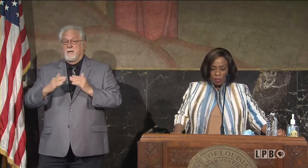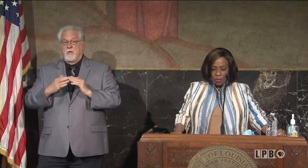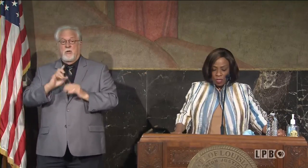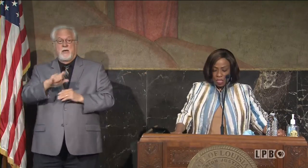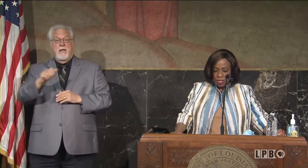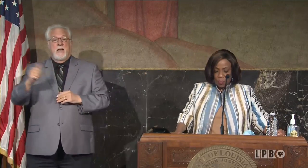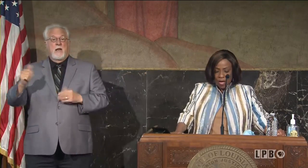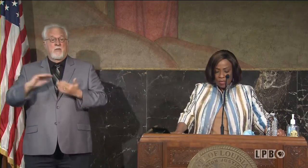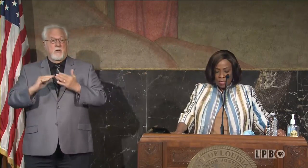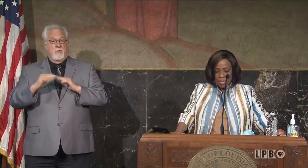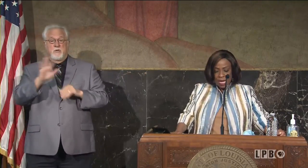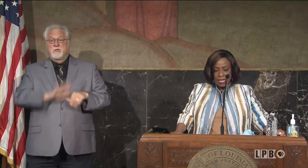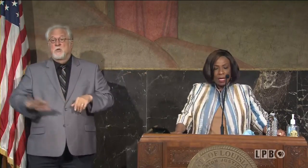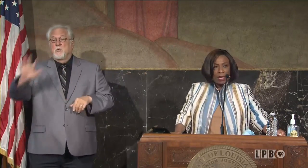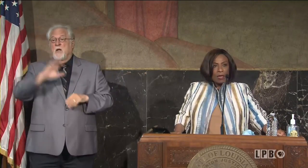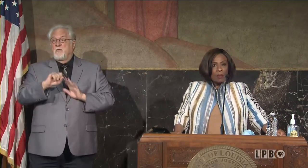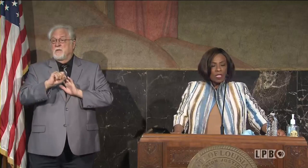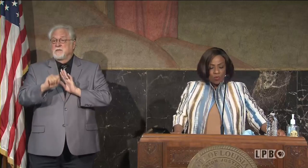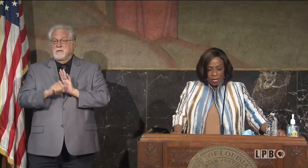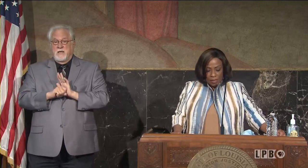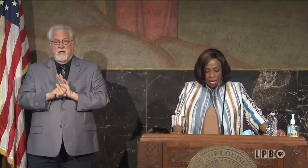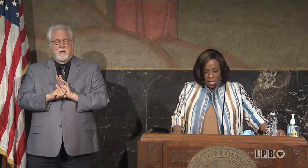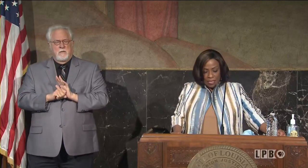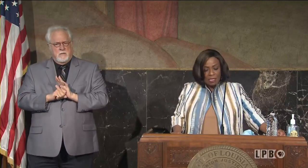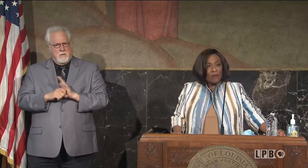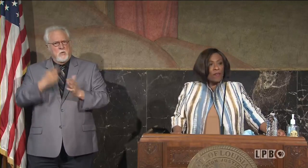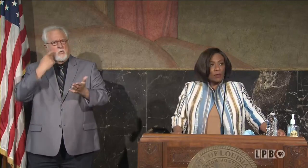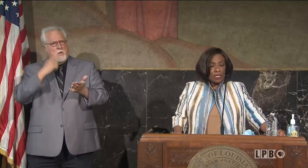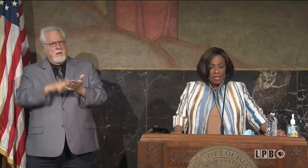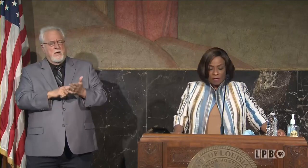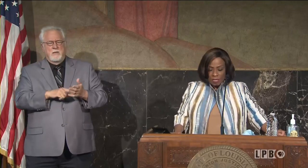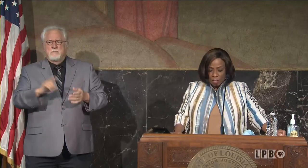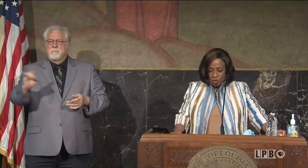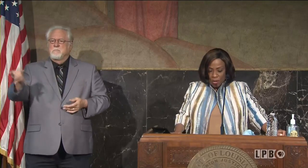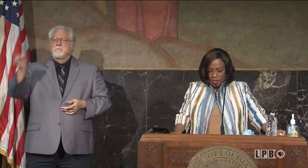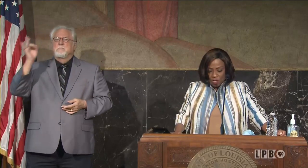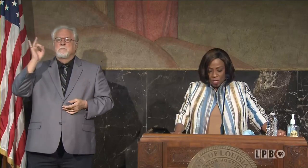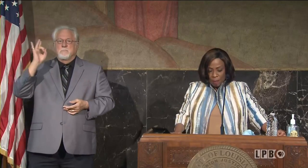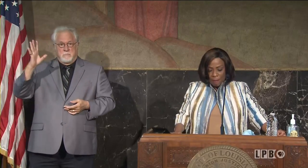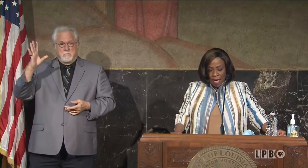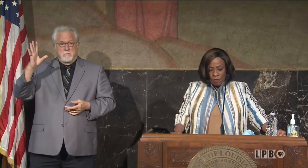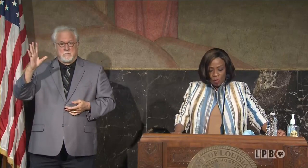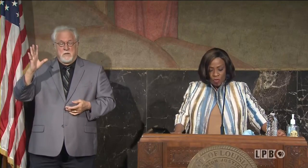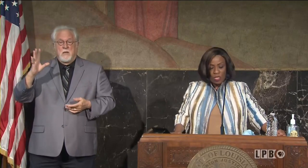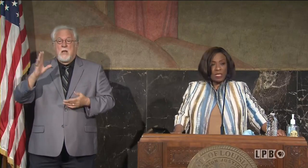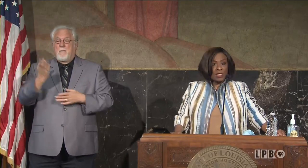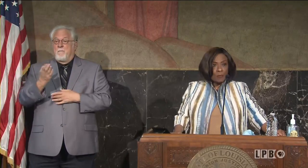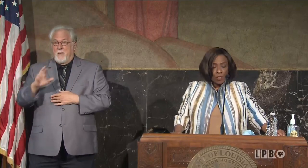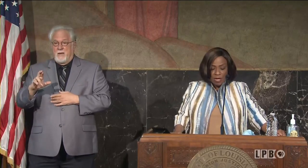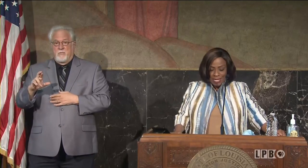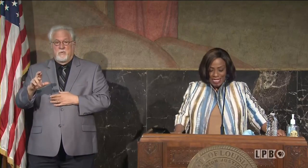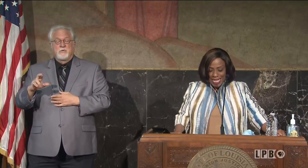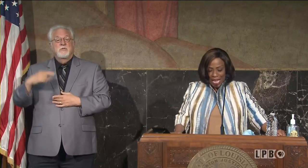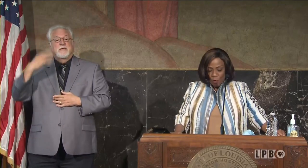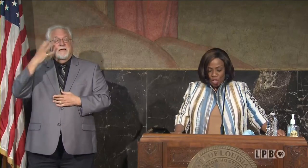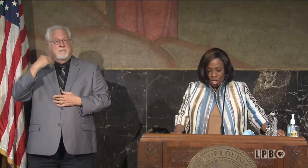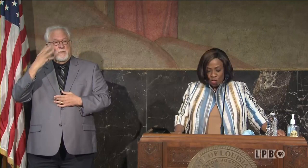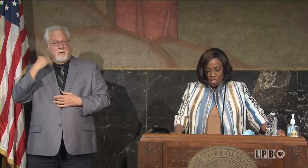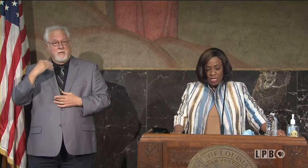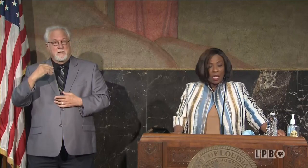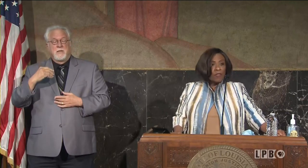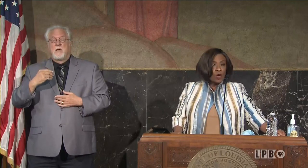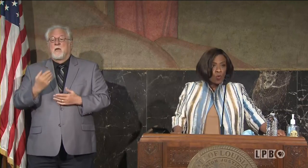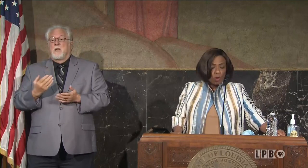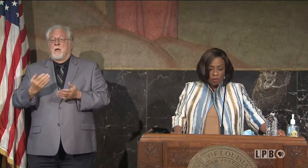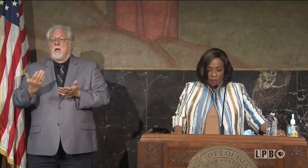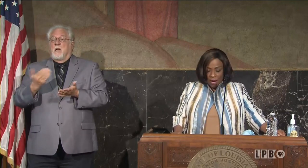other communities around the state must recognize the severity of this situation. Baton Rouge is experiencing a